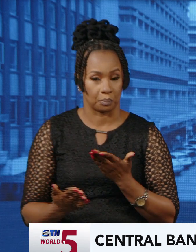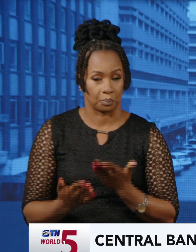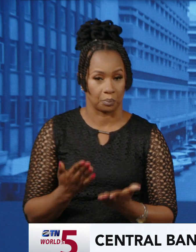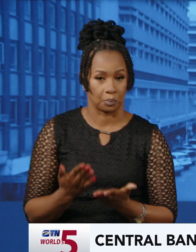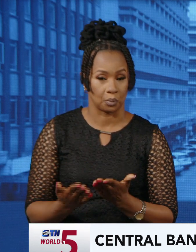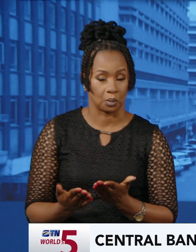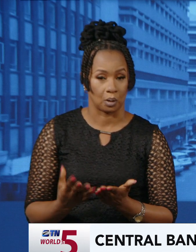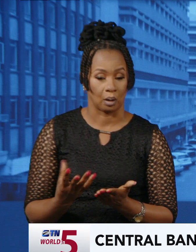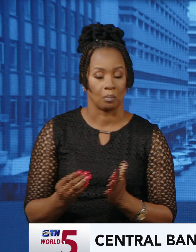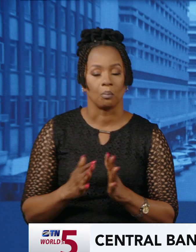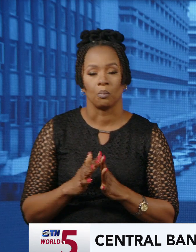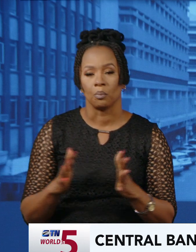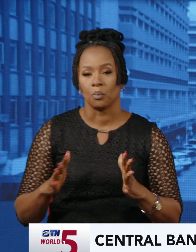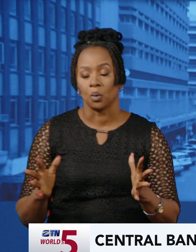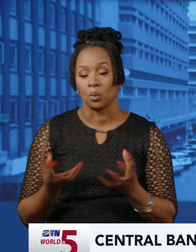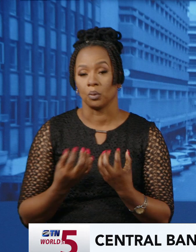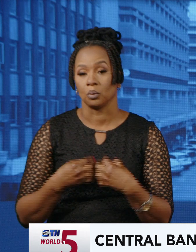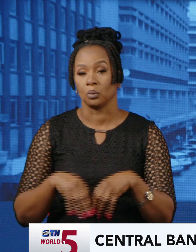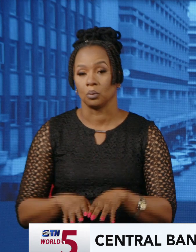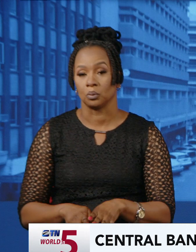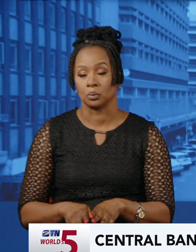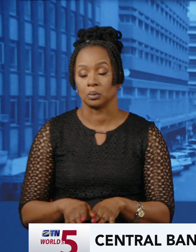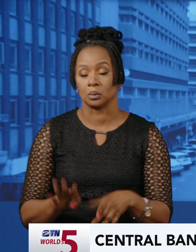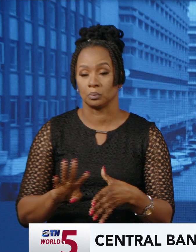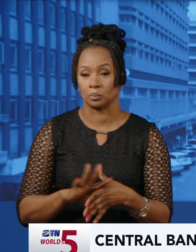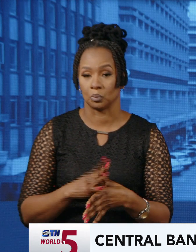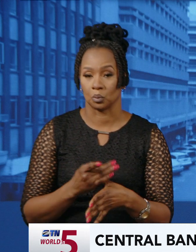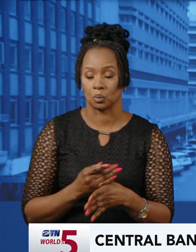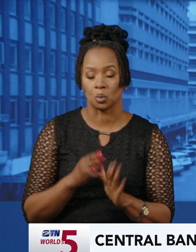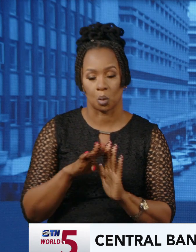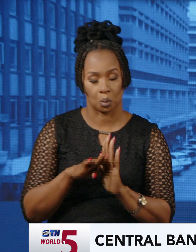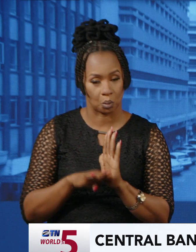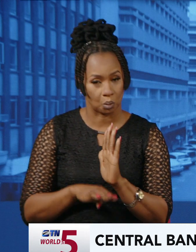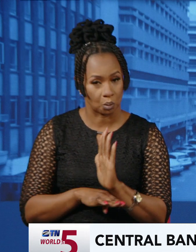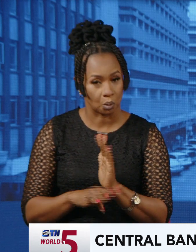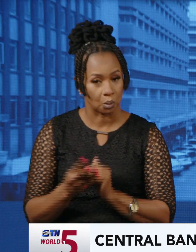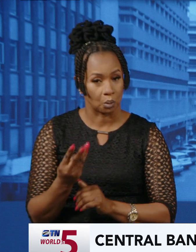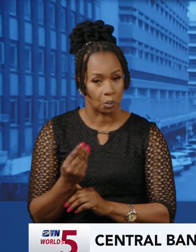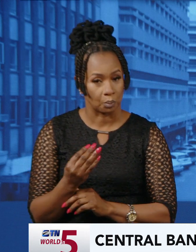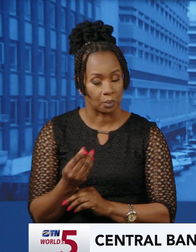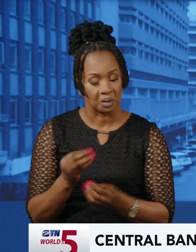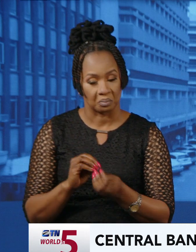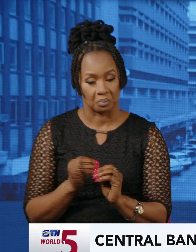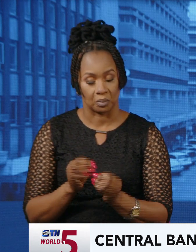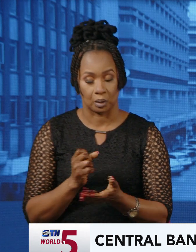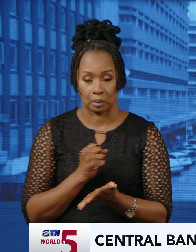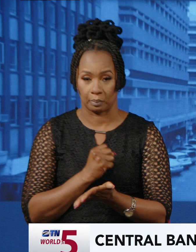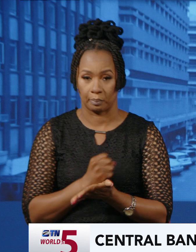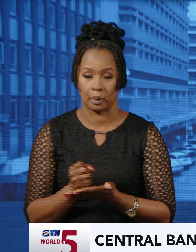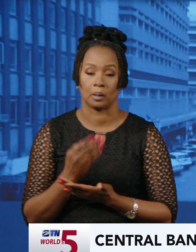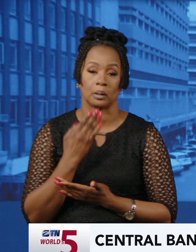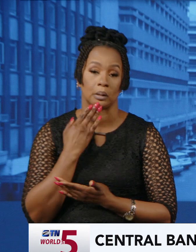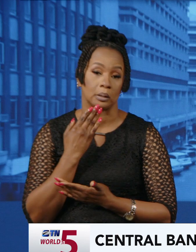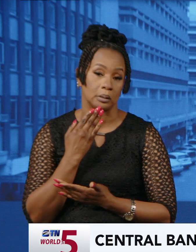they were probably going to expect increased financial inclusion, because lower charges are obviously going to make banking services more accessible